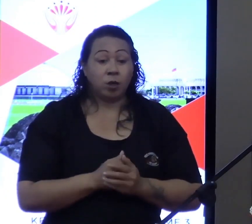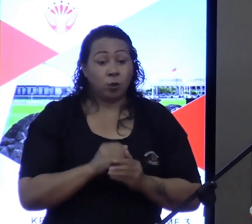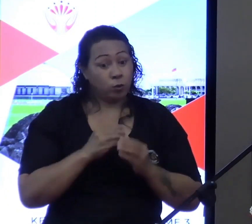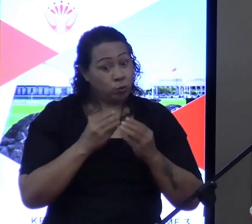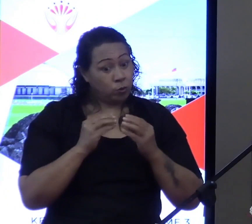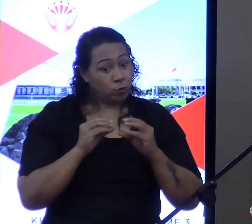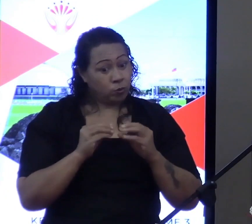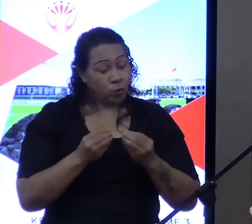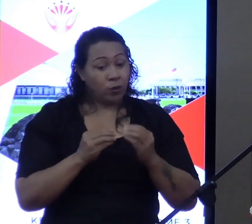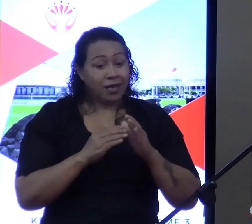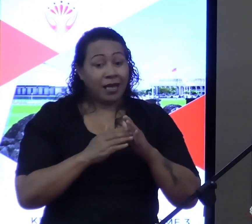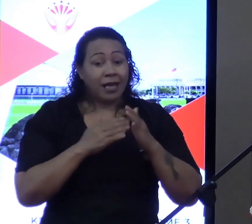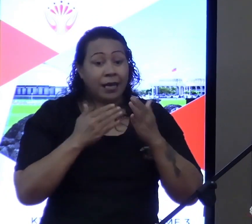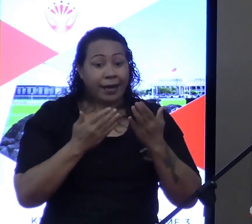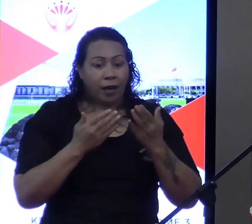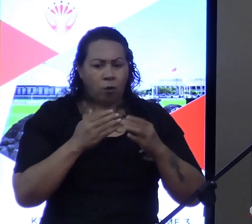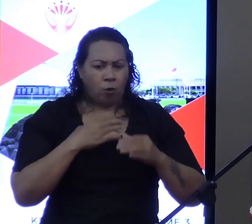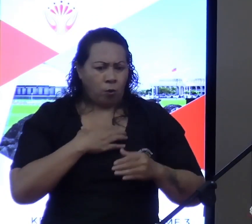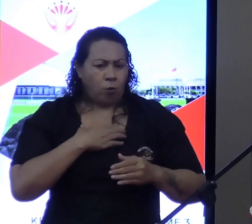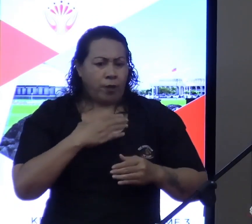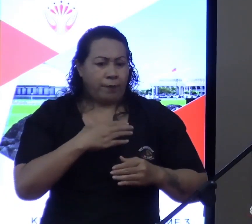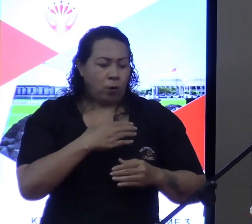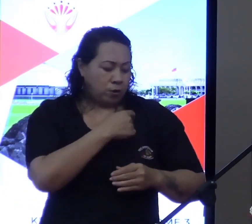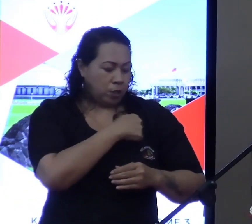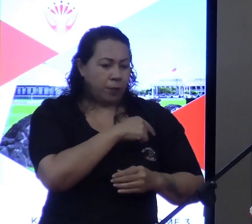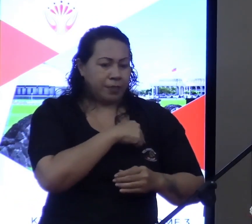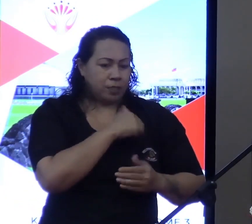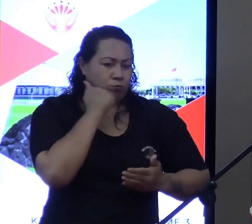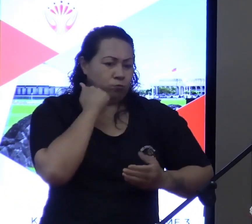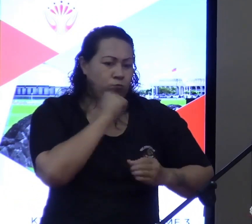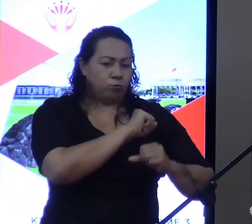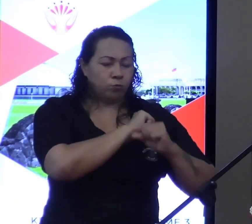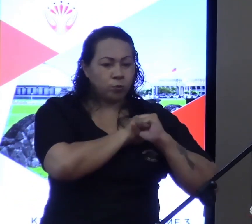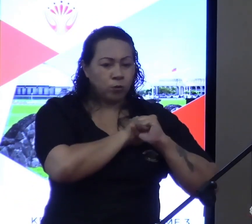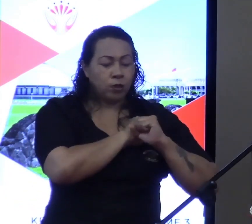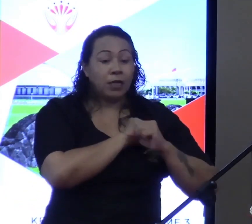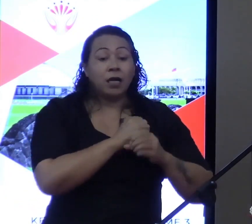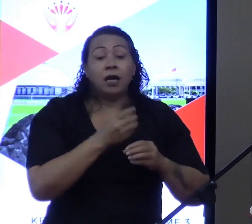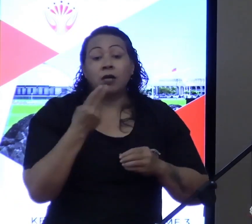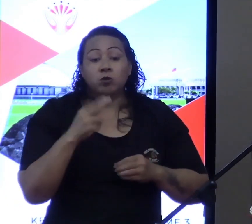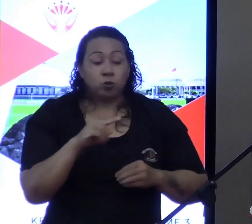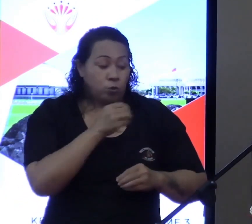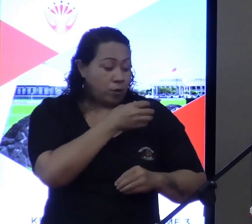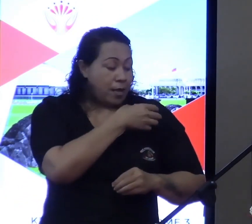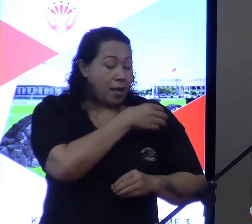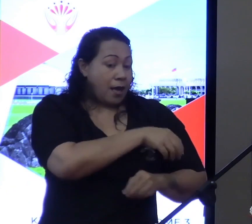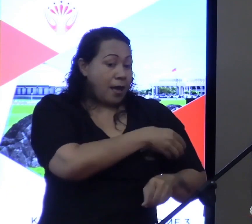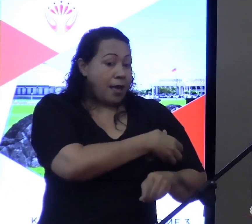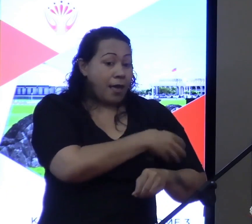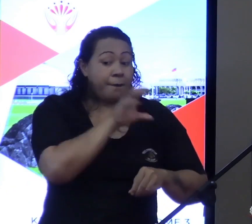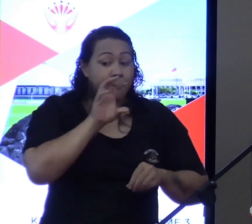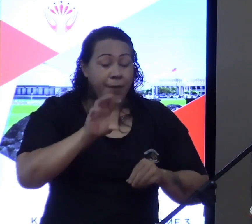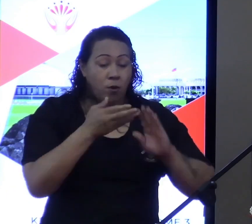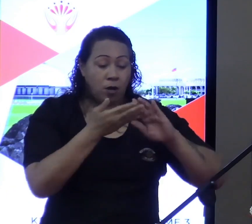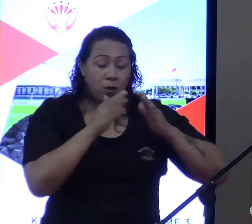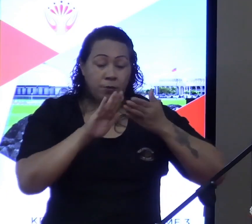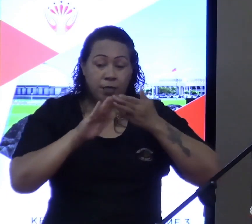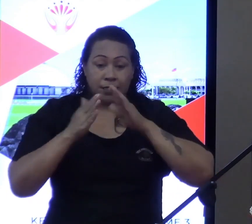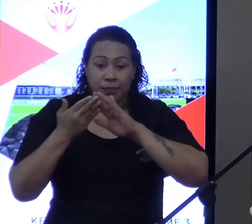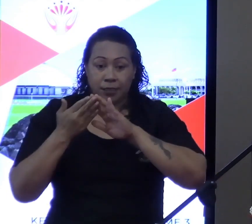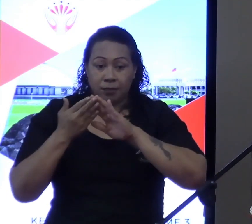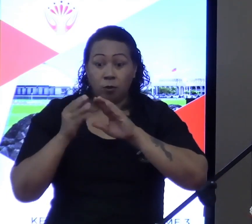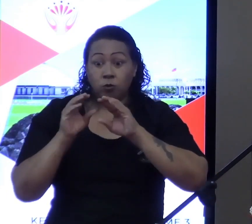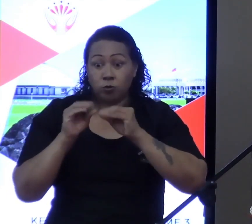Therefore, we are more committed than ever to empowering our communities so that they